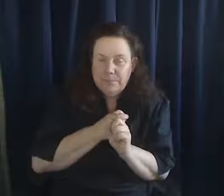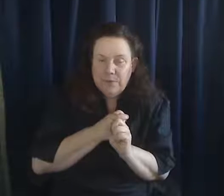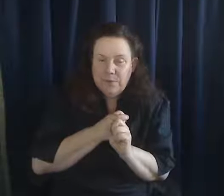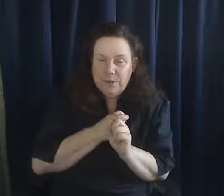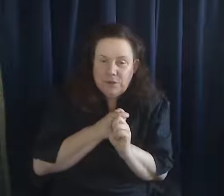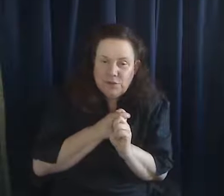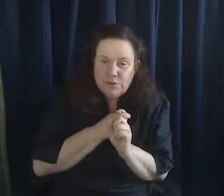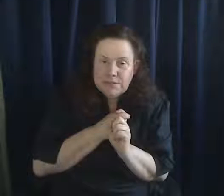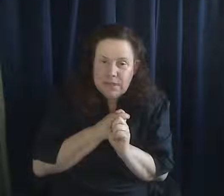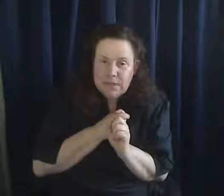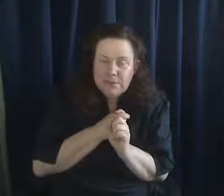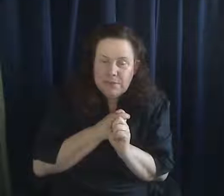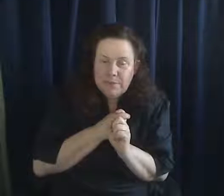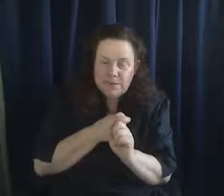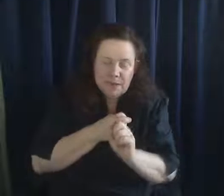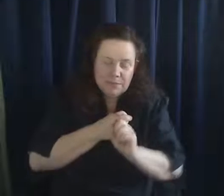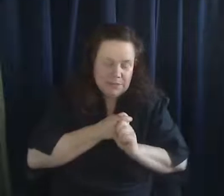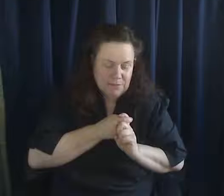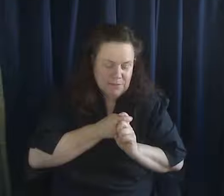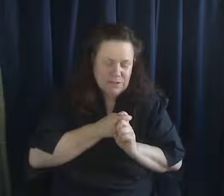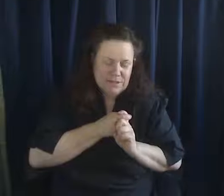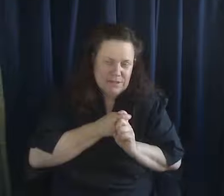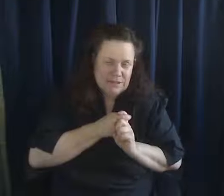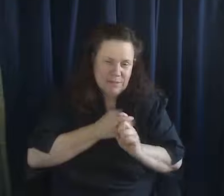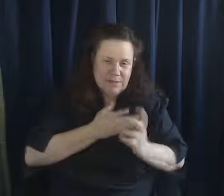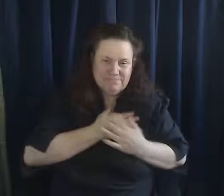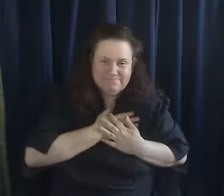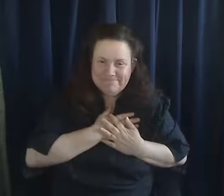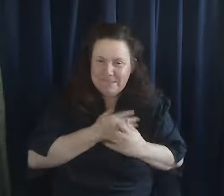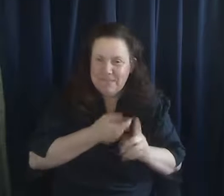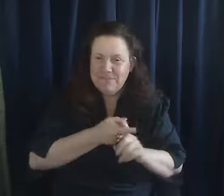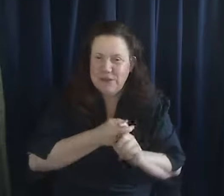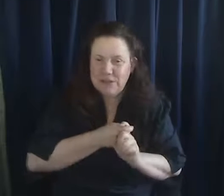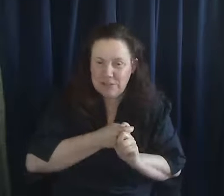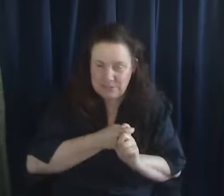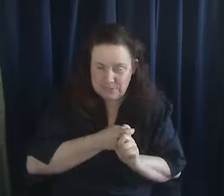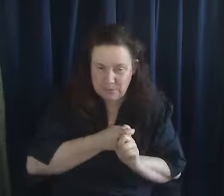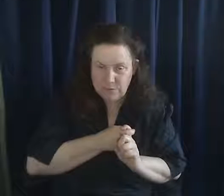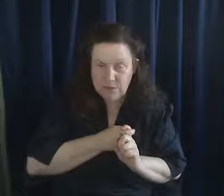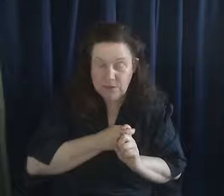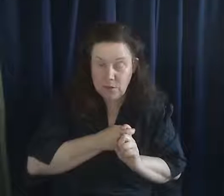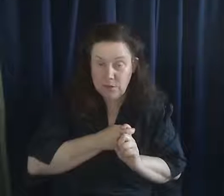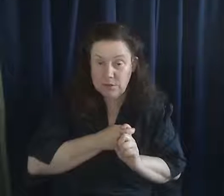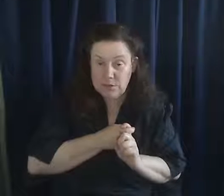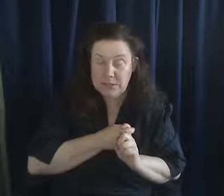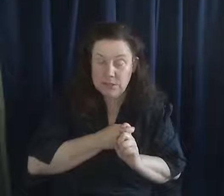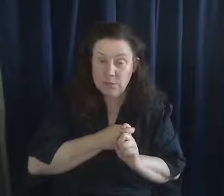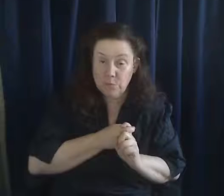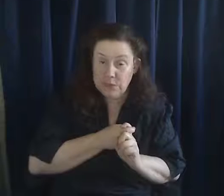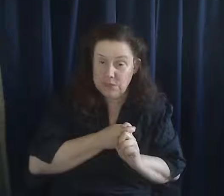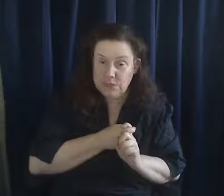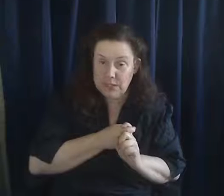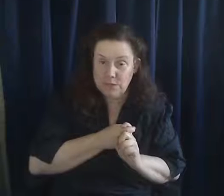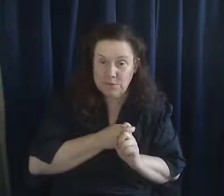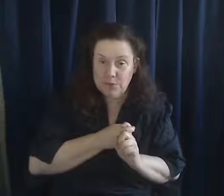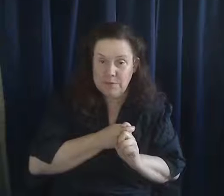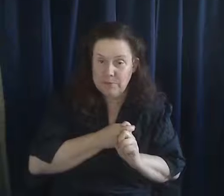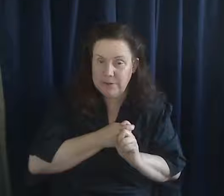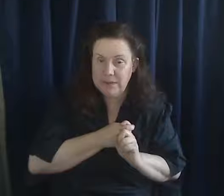am bringing my shoulders up a little bit. I'm showing this is something very close to me. So that's your wish, is that you wish all people would have